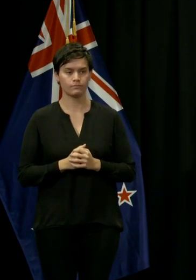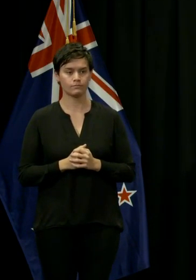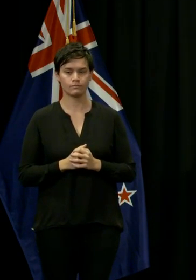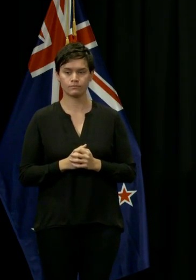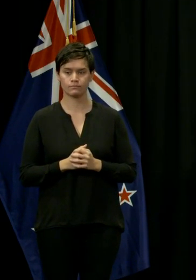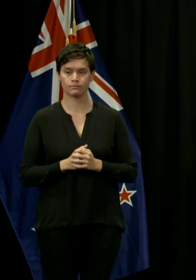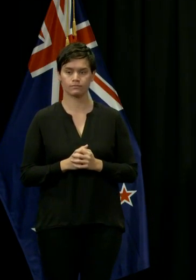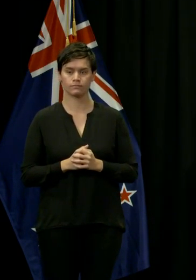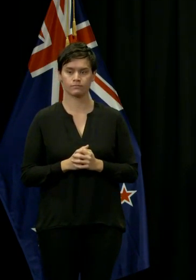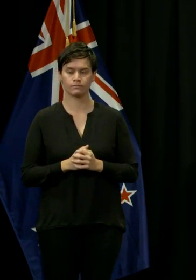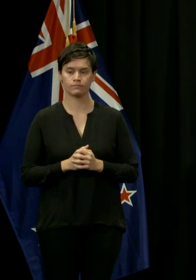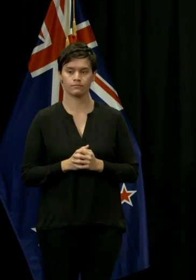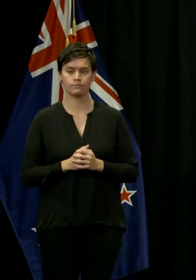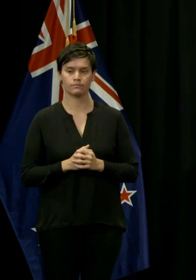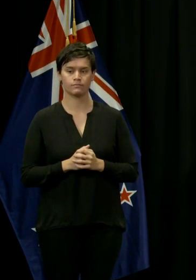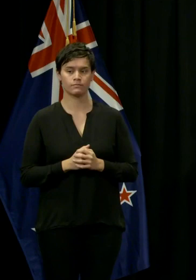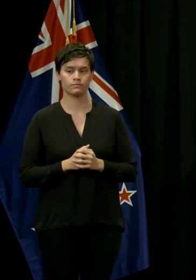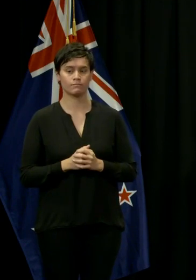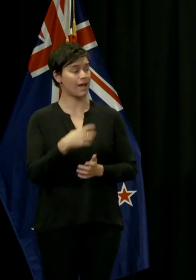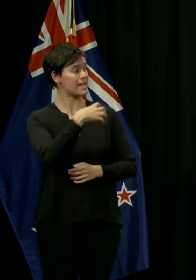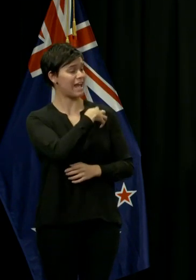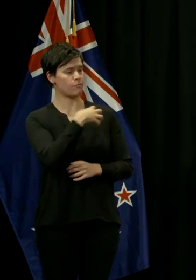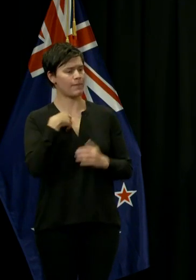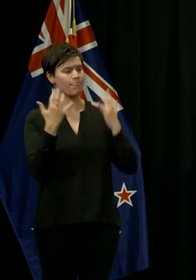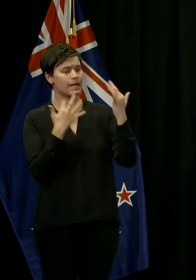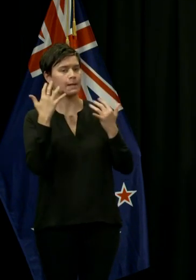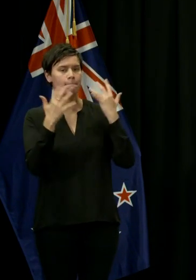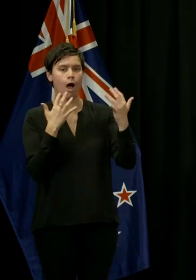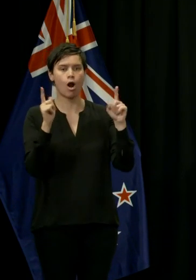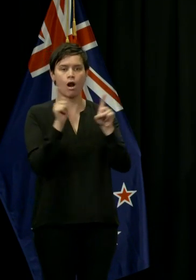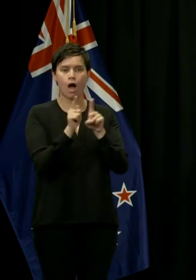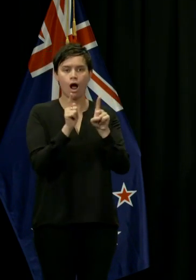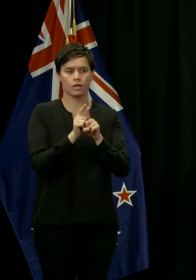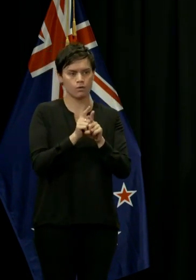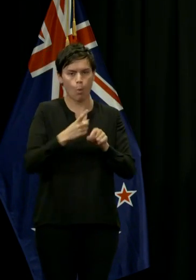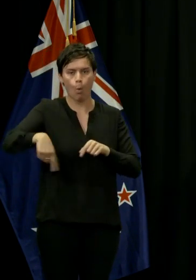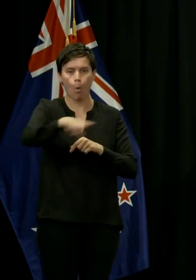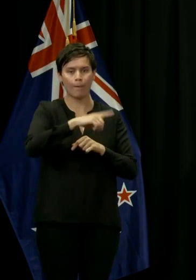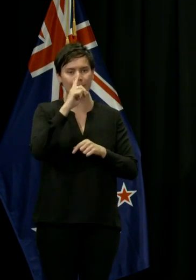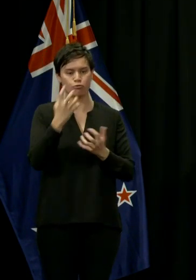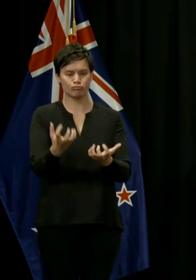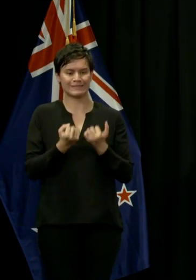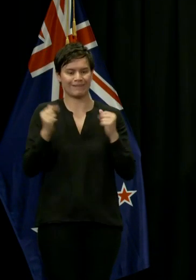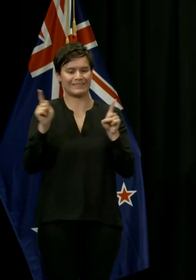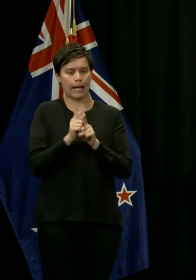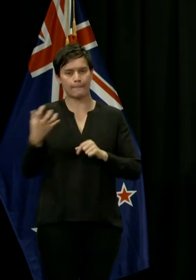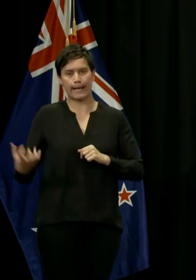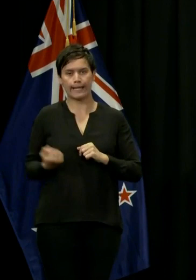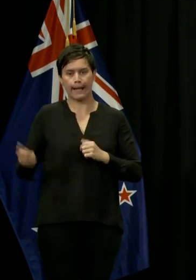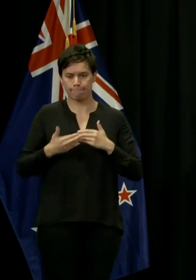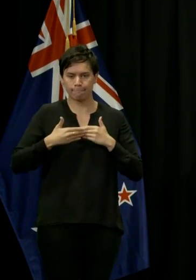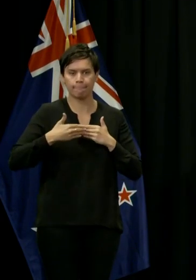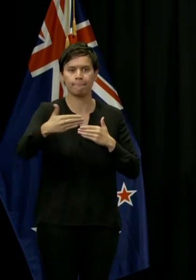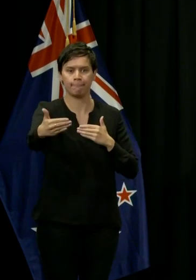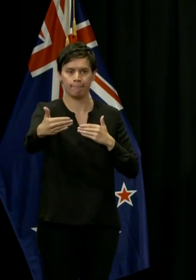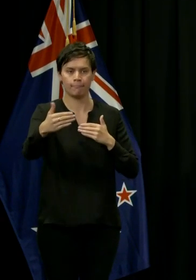to you, Tober, in a Is the moment. government considering a universal basic income going forward? Yeah, look, as I said, Jason, we're looking to protect the incomes